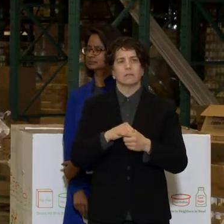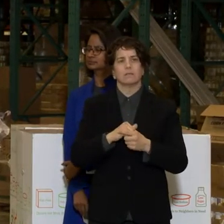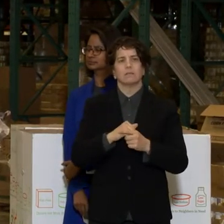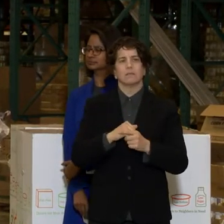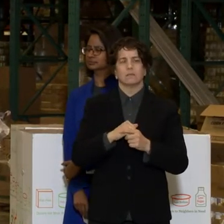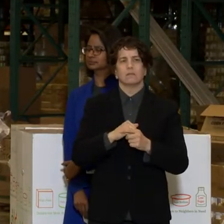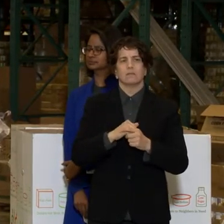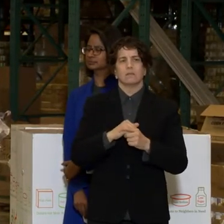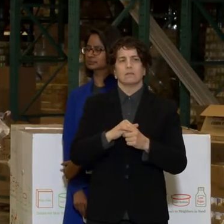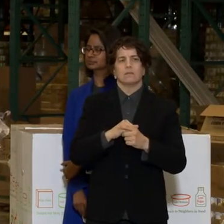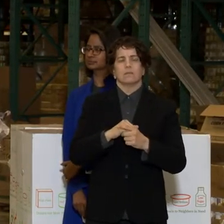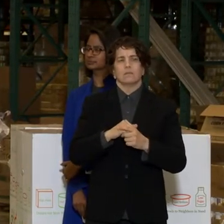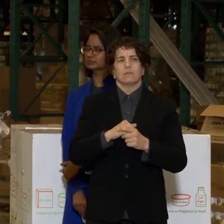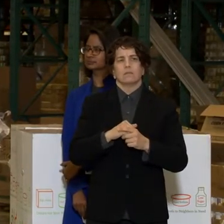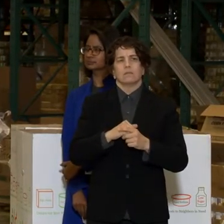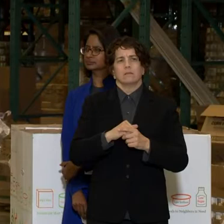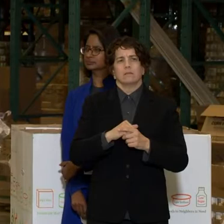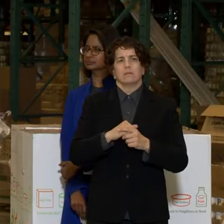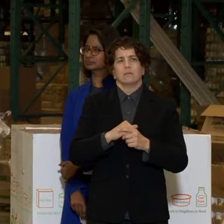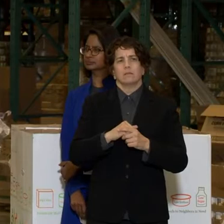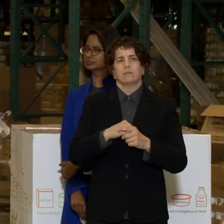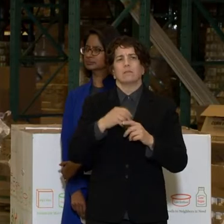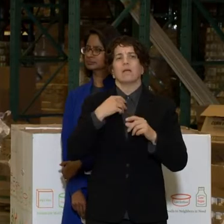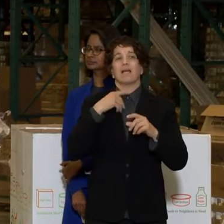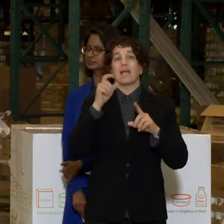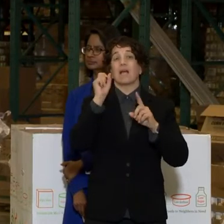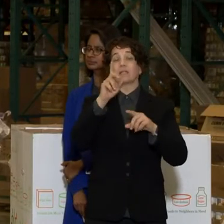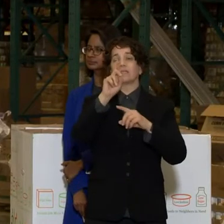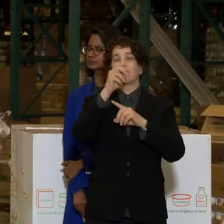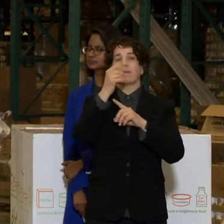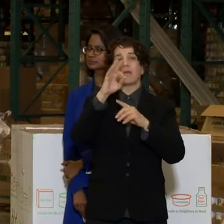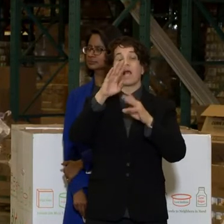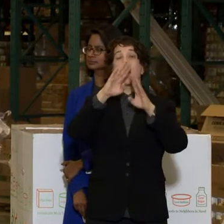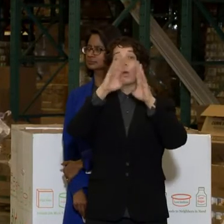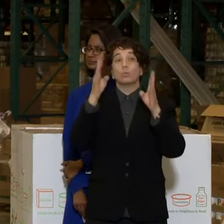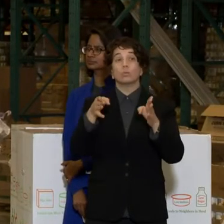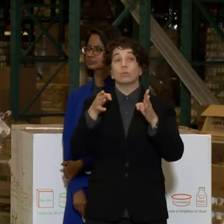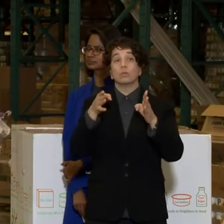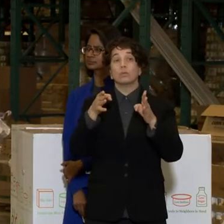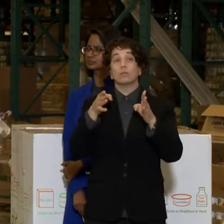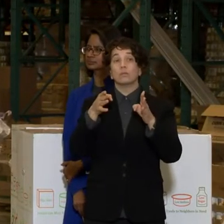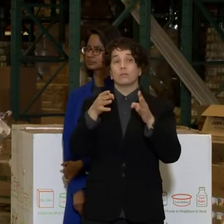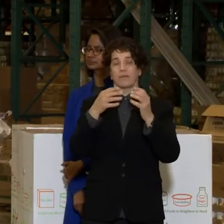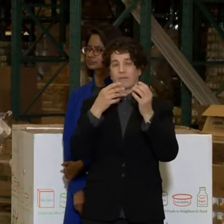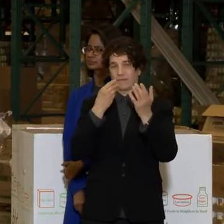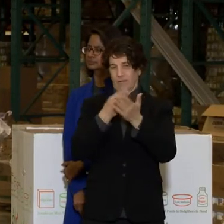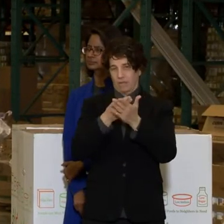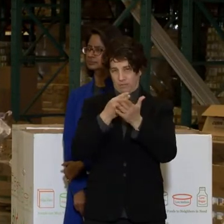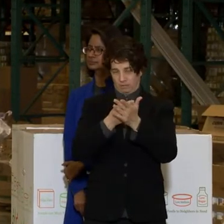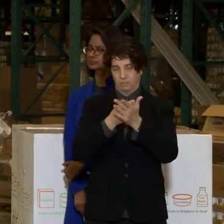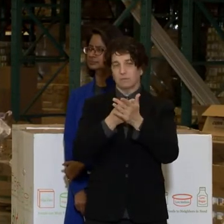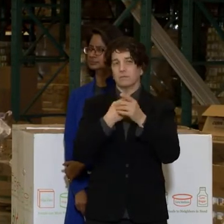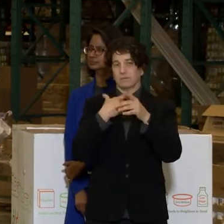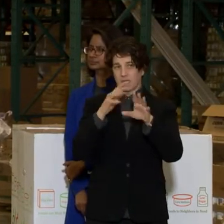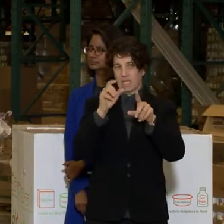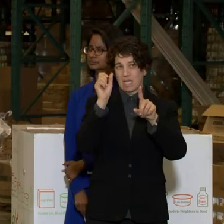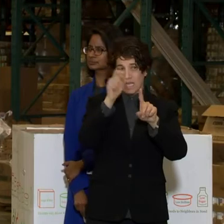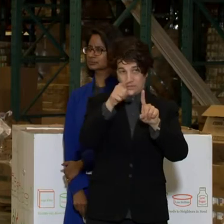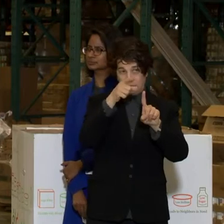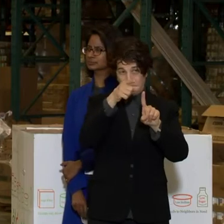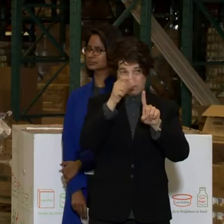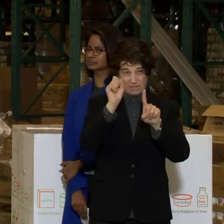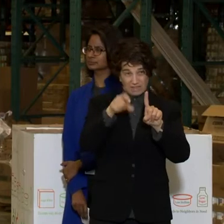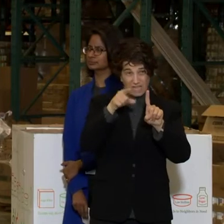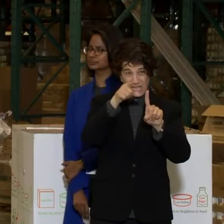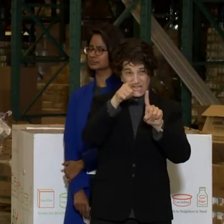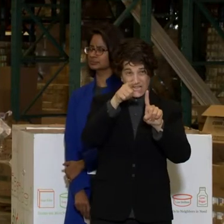asked our Department of Housing Finance to look at ways to tell mortgage holders, for example,